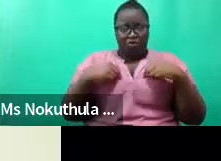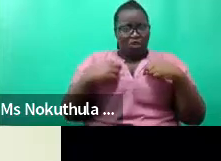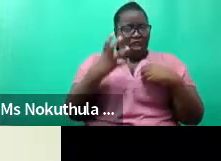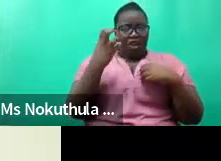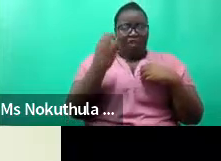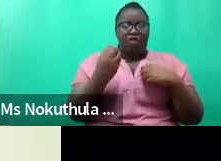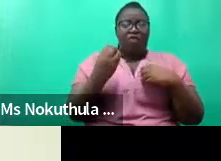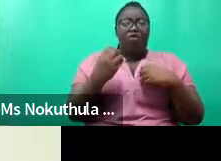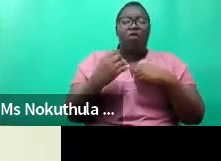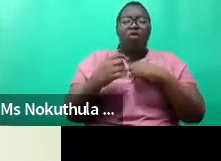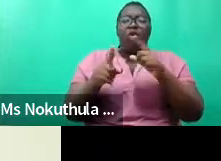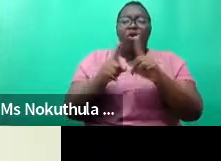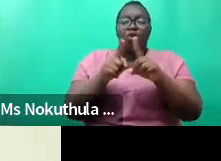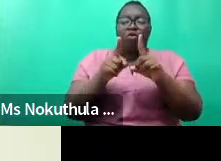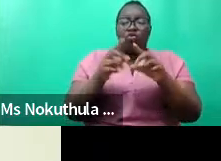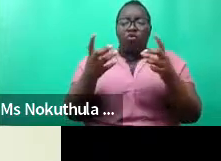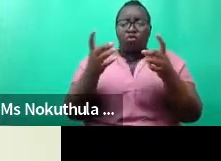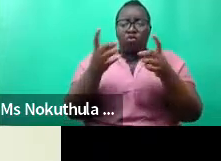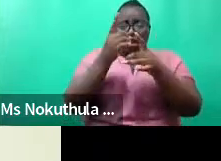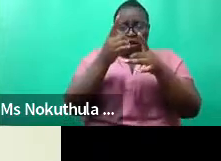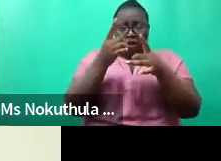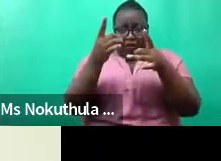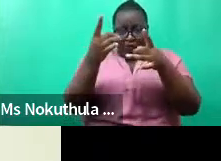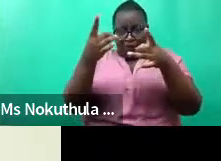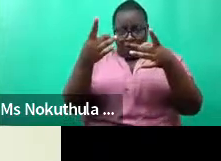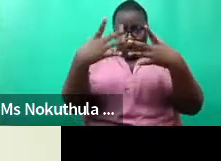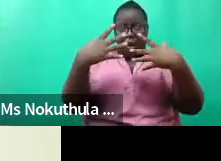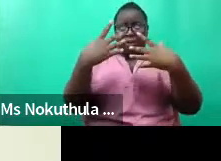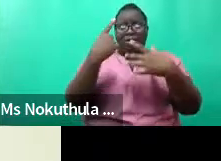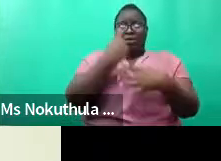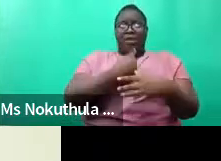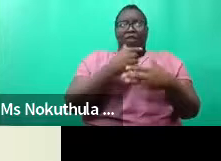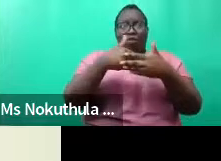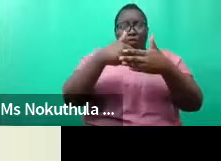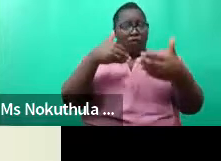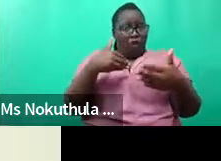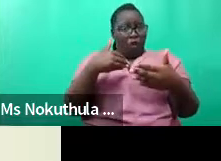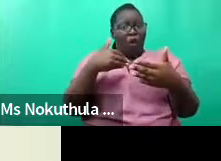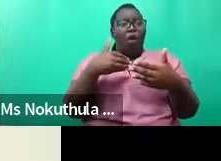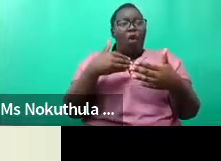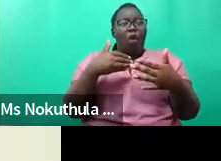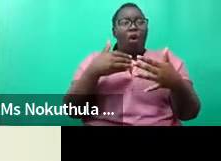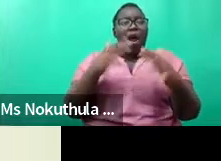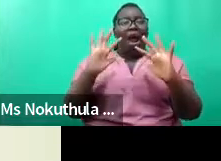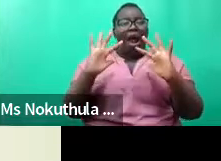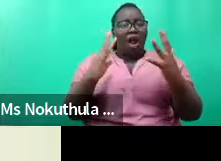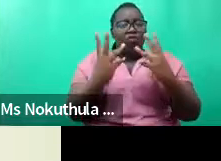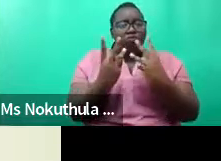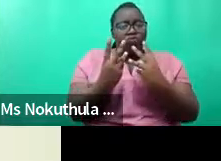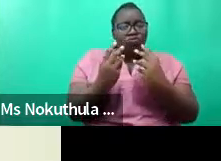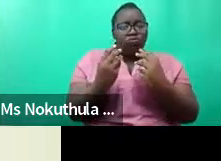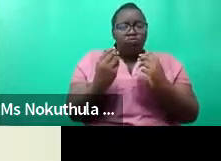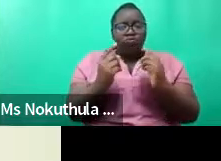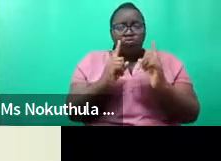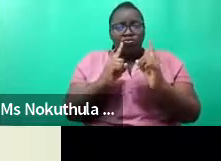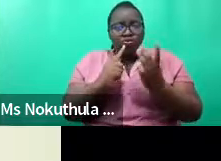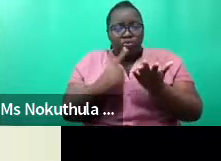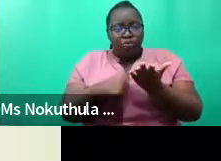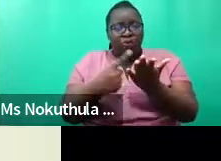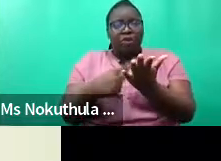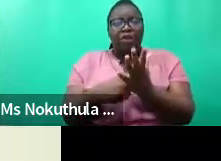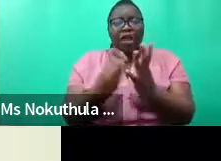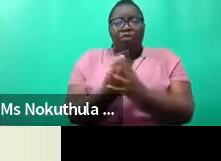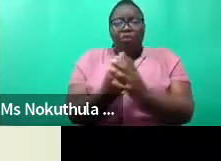We informed ourselves prior of how to address them, and we were